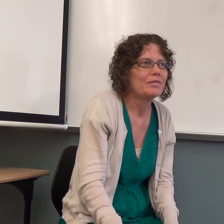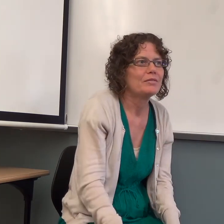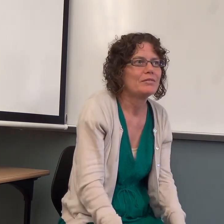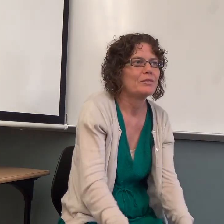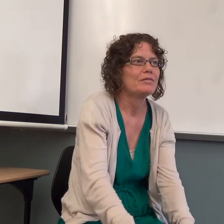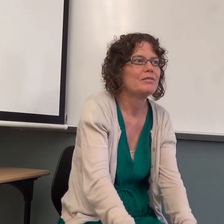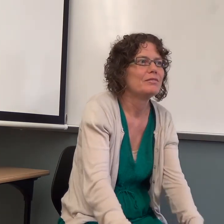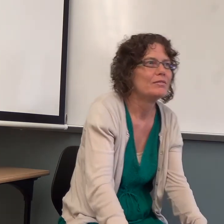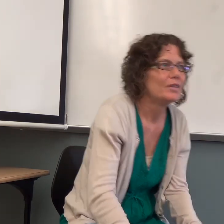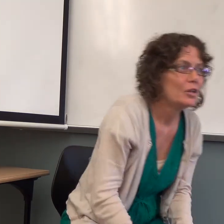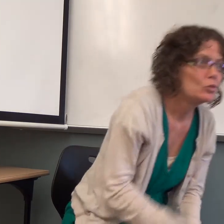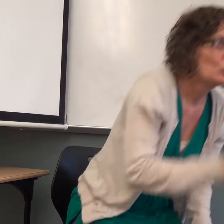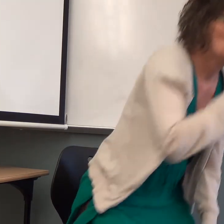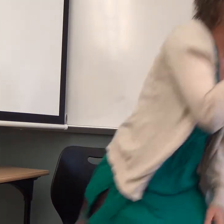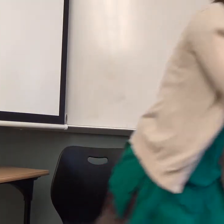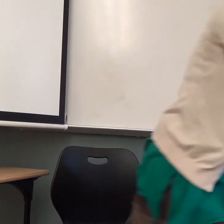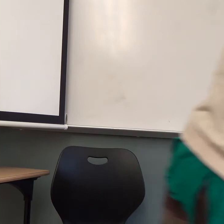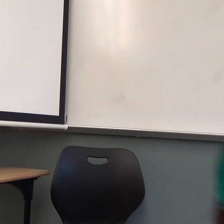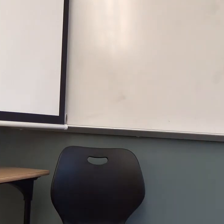Okay, you brought it. Okay, so she said.